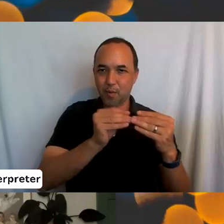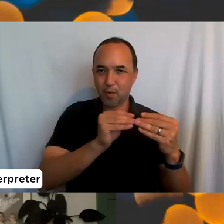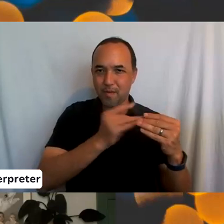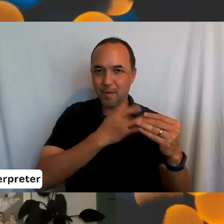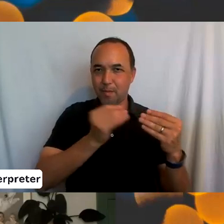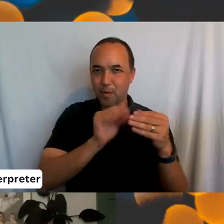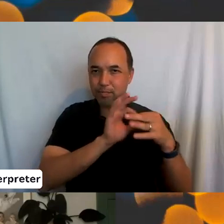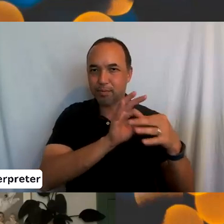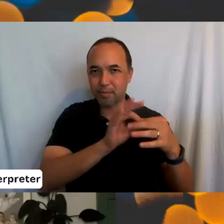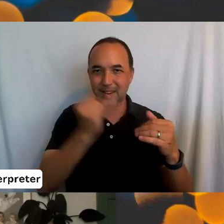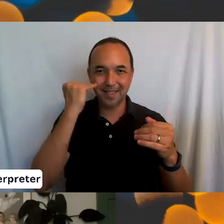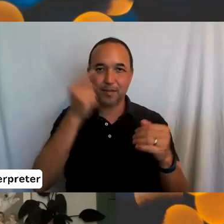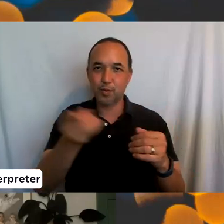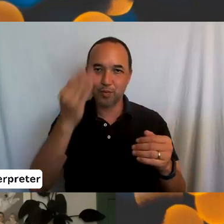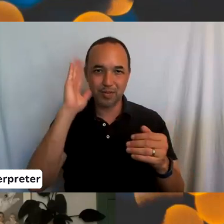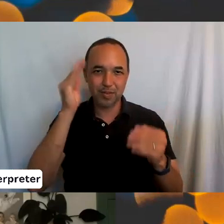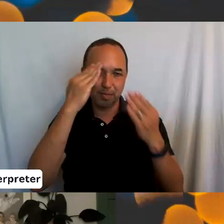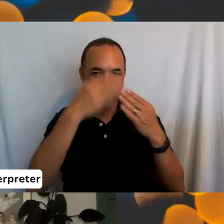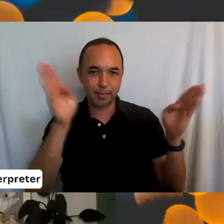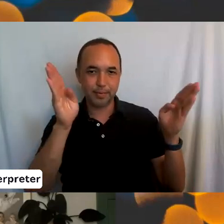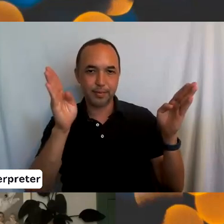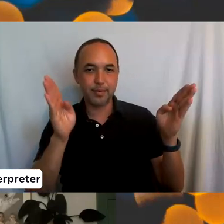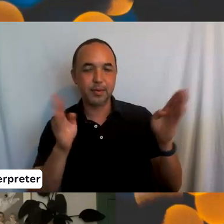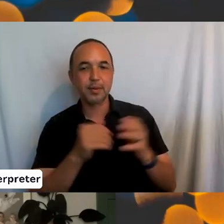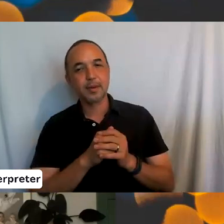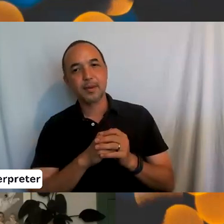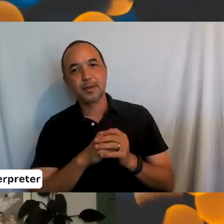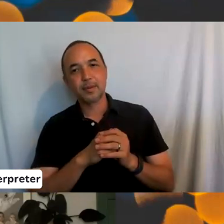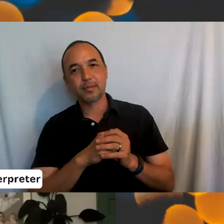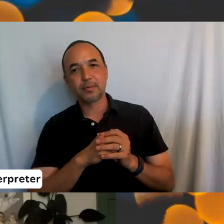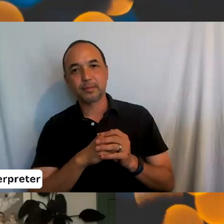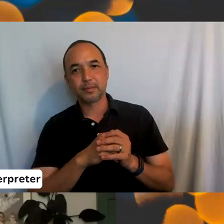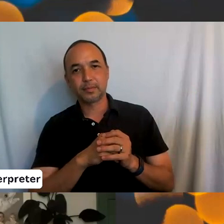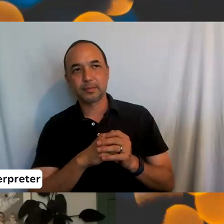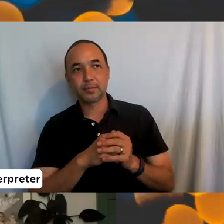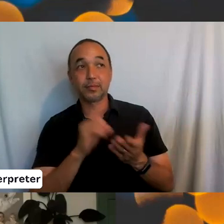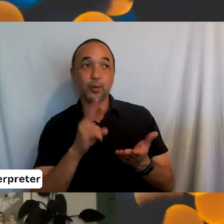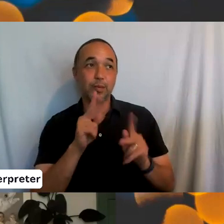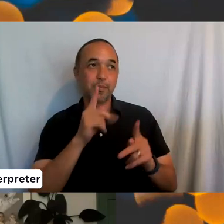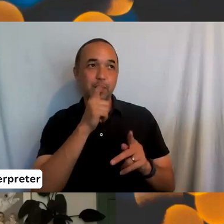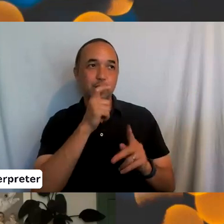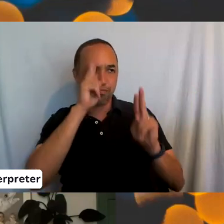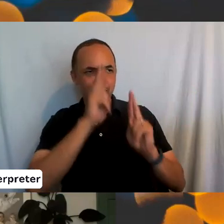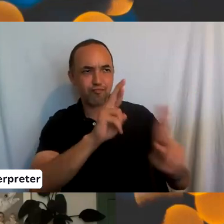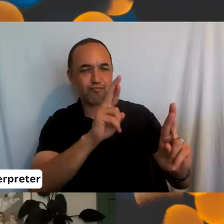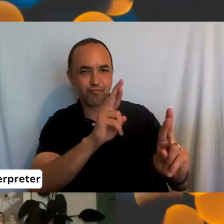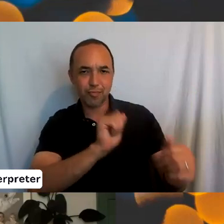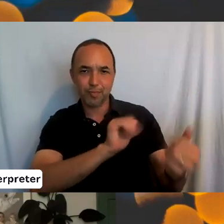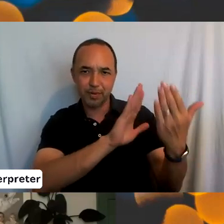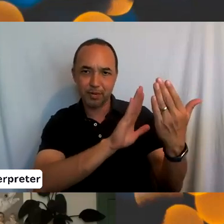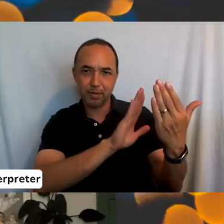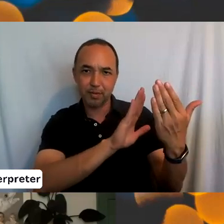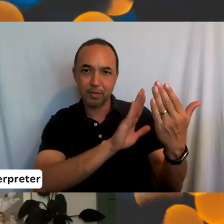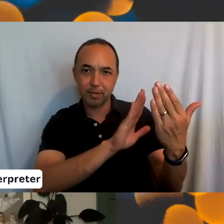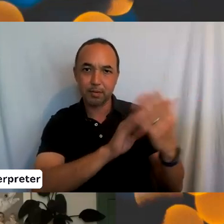more open to them, or, who are kind of like respectfully approaching them in a way. I mean, and I don't mean